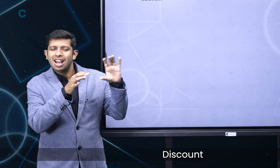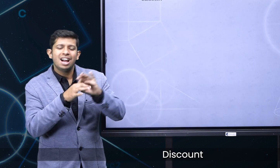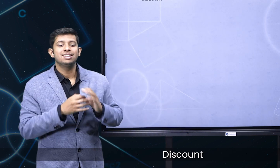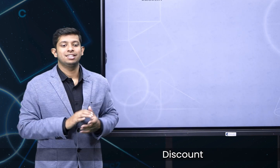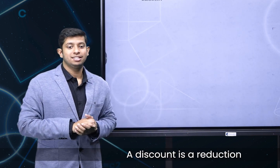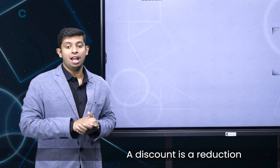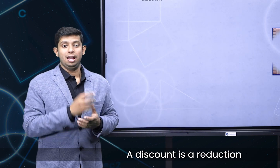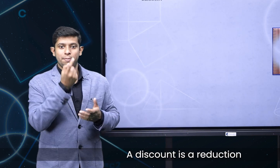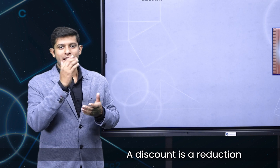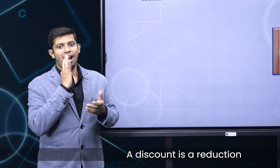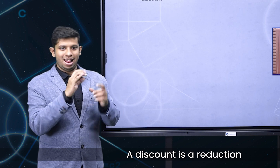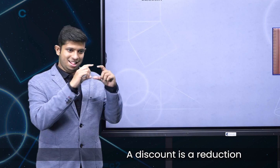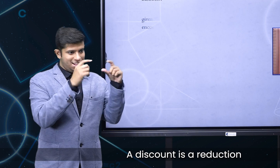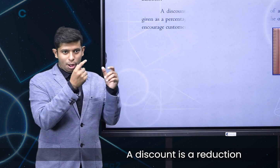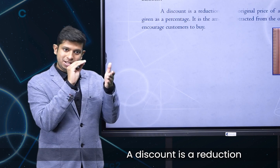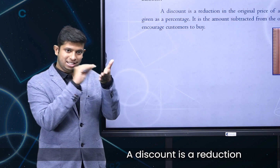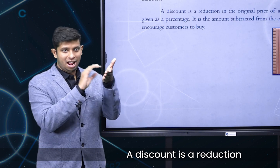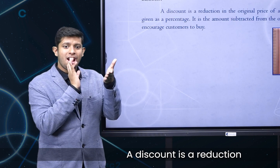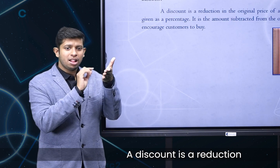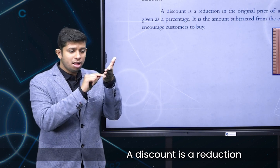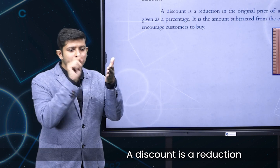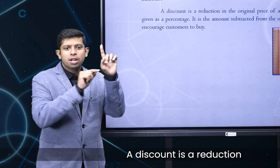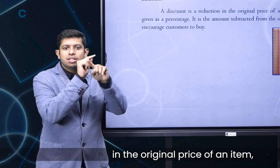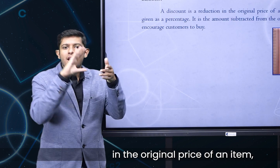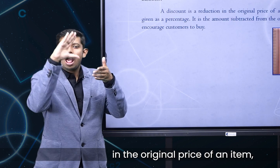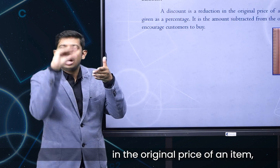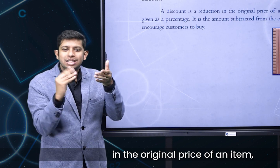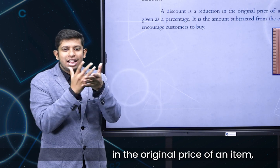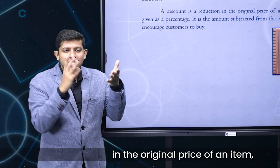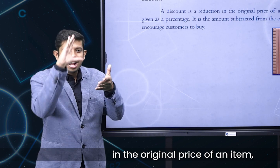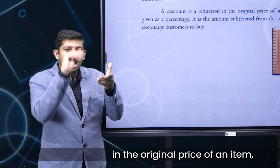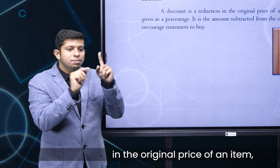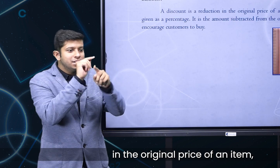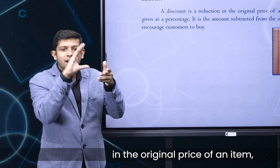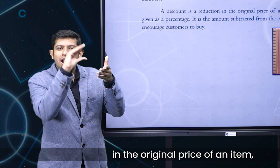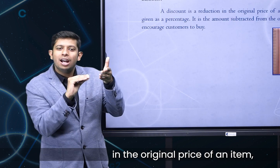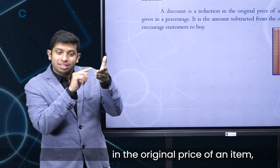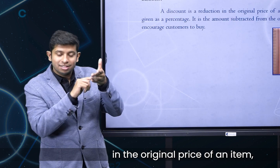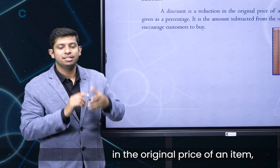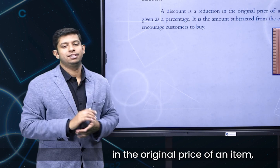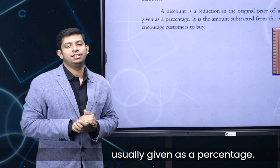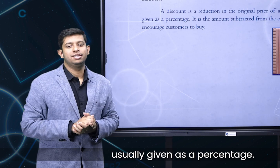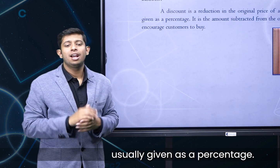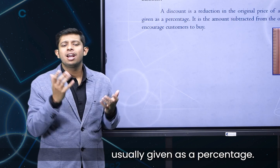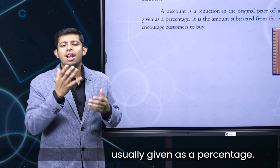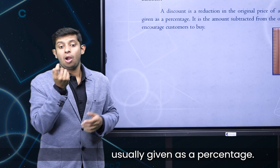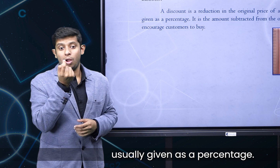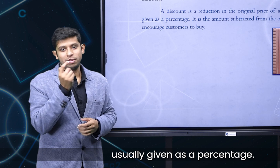Discount. A discount is a reduction in the original price of an item, usually given as a